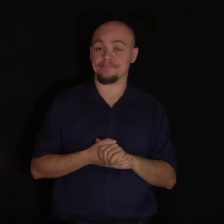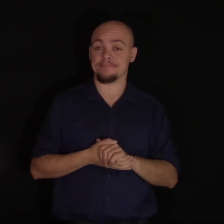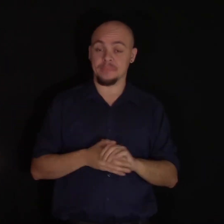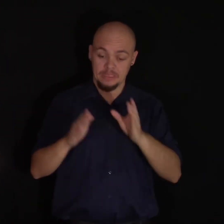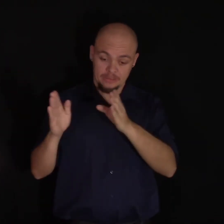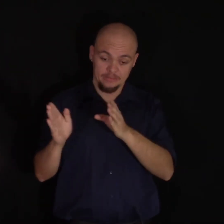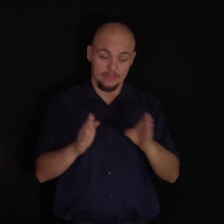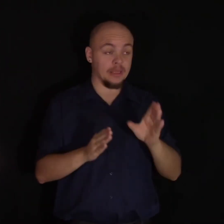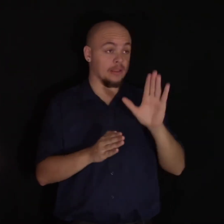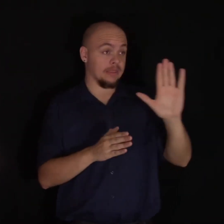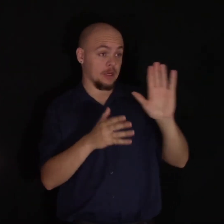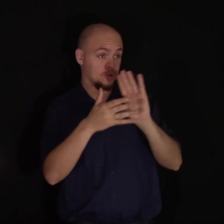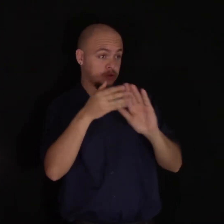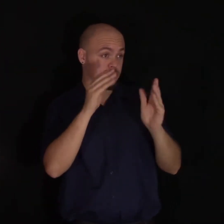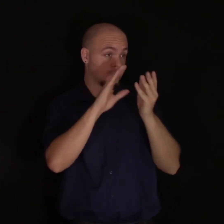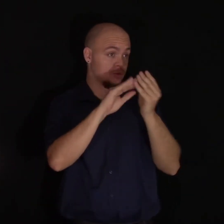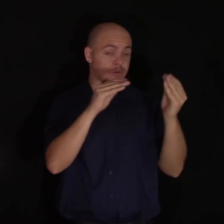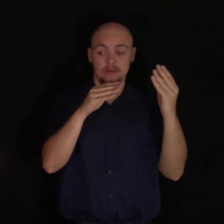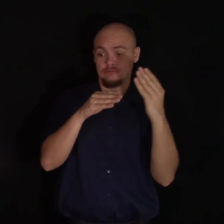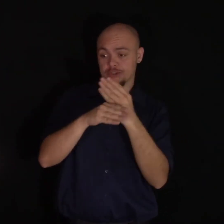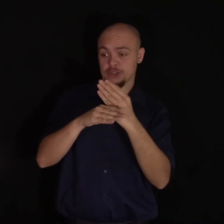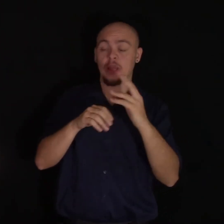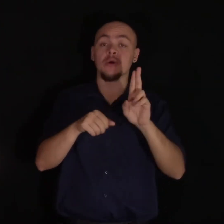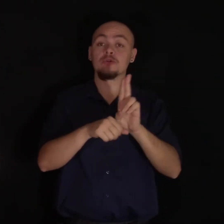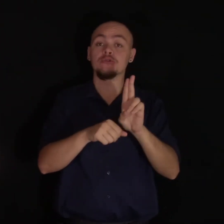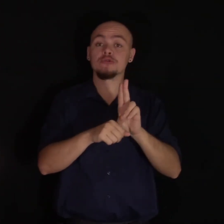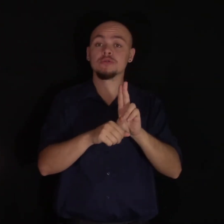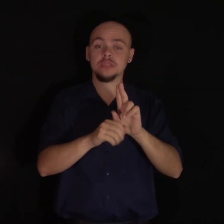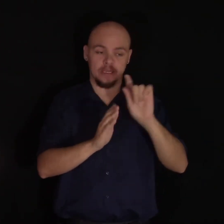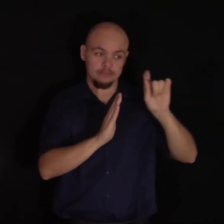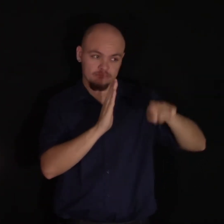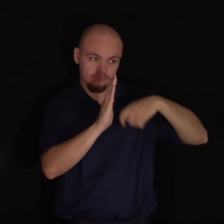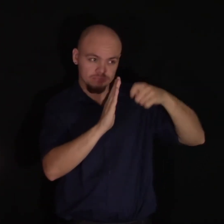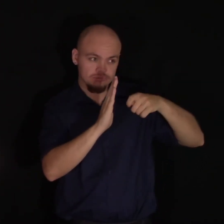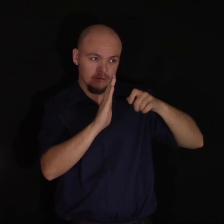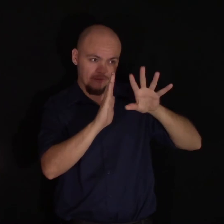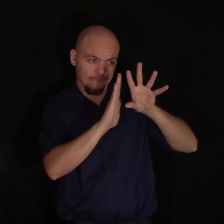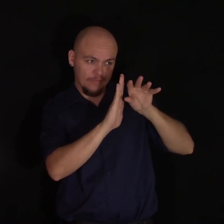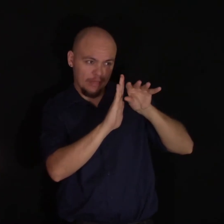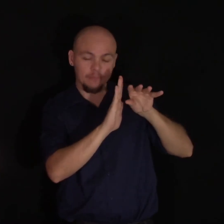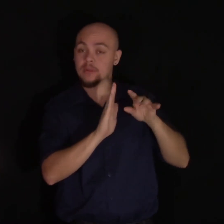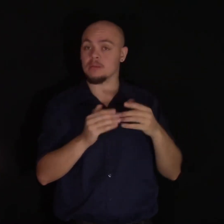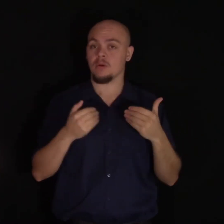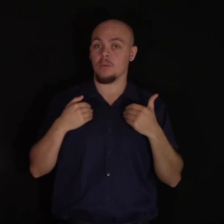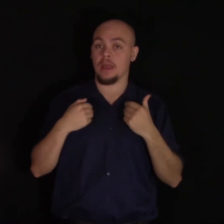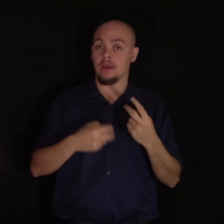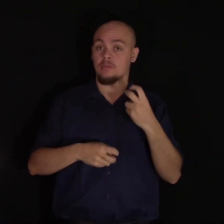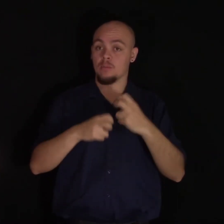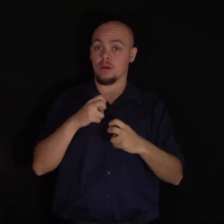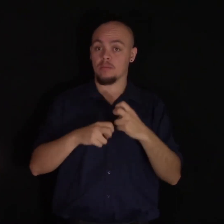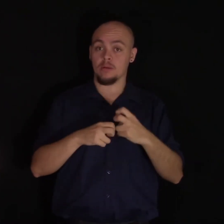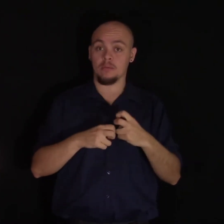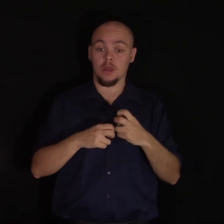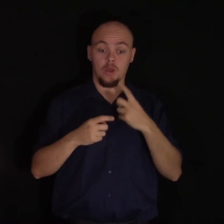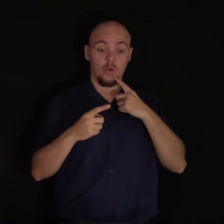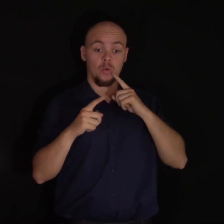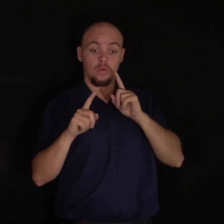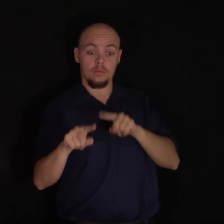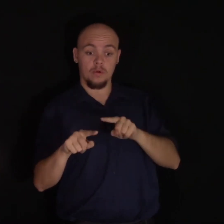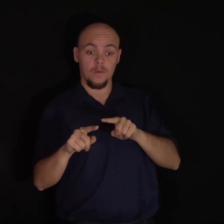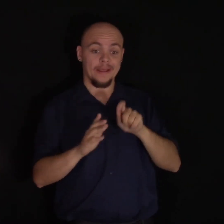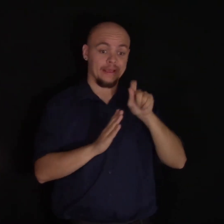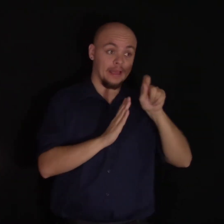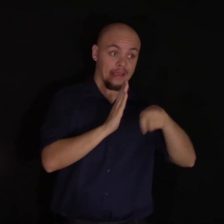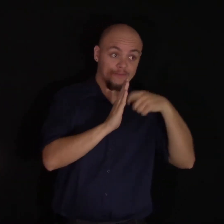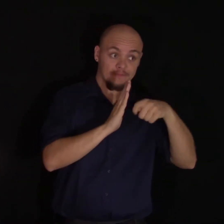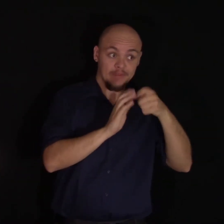their stories to the world through film. There was just one problem. We had zero reporting and zero filmmaking